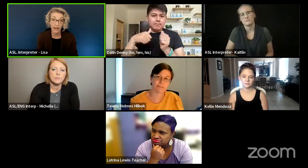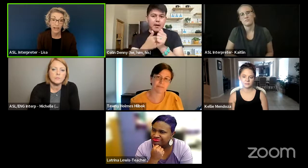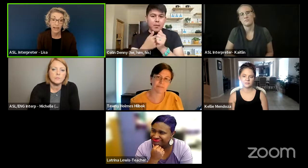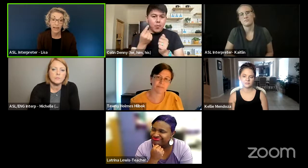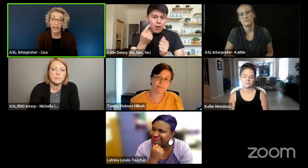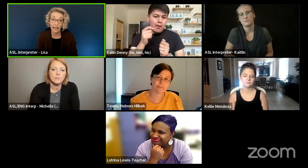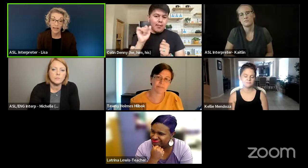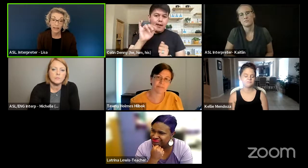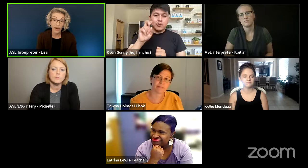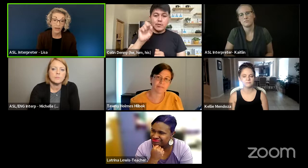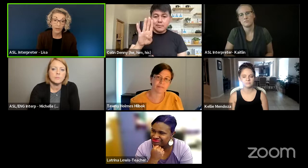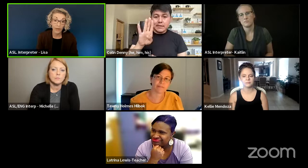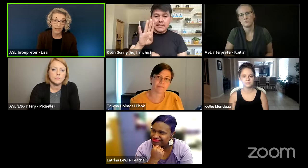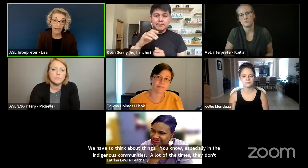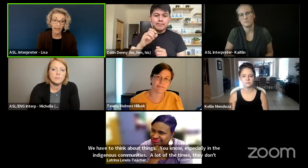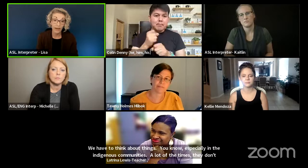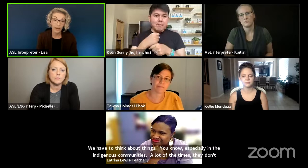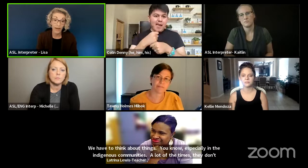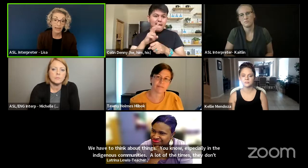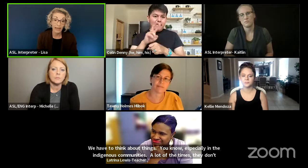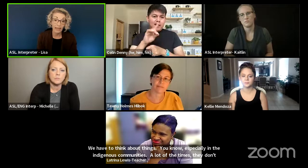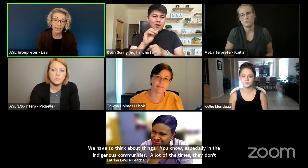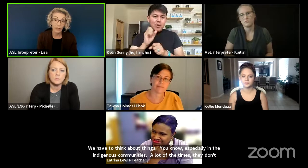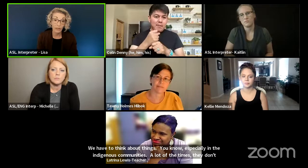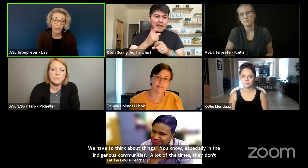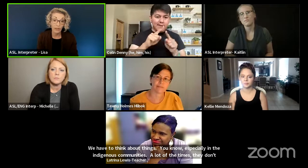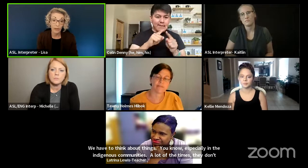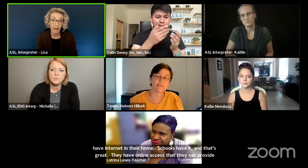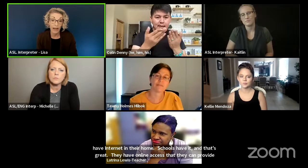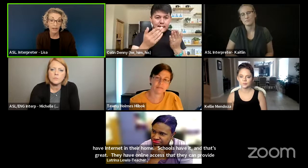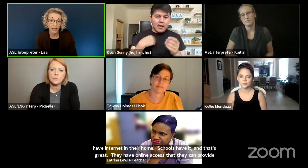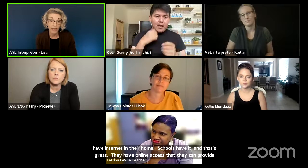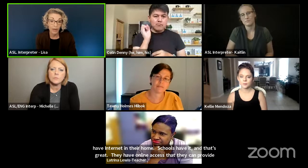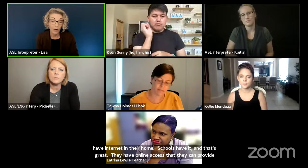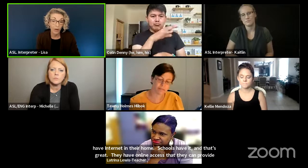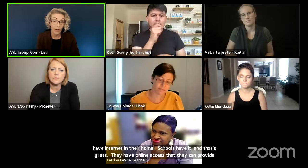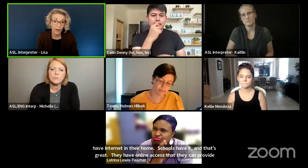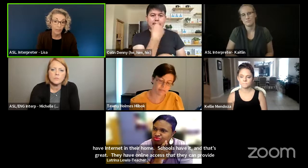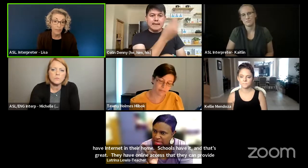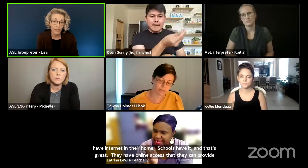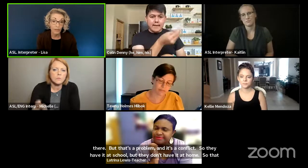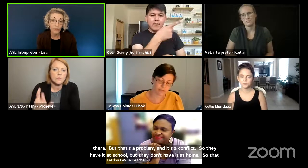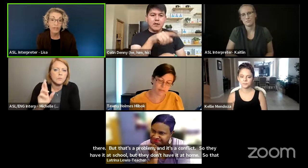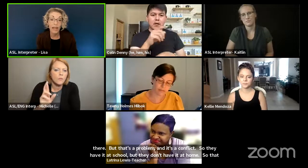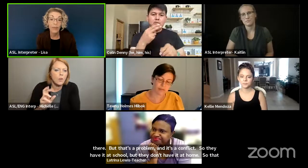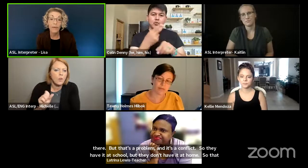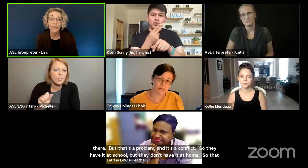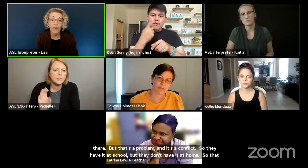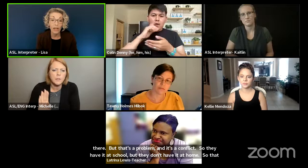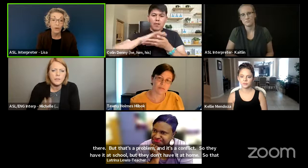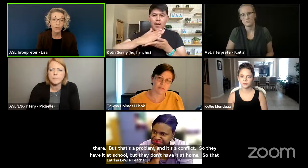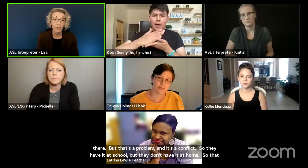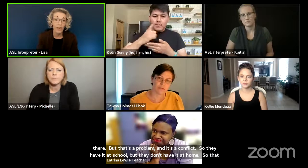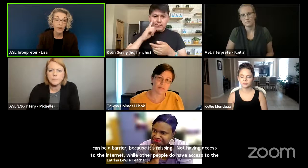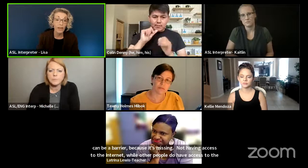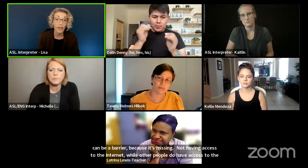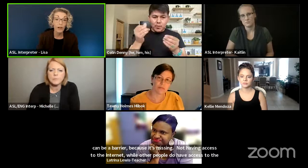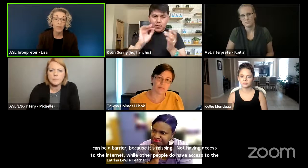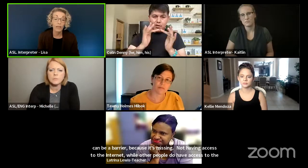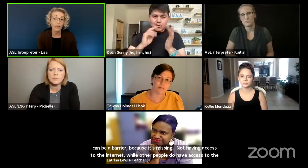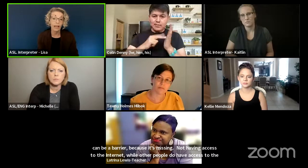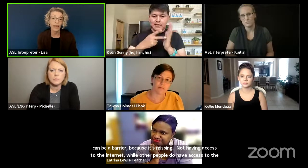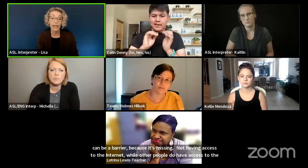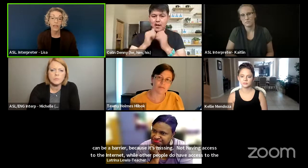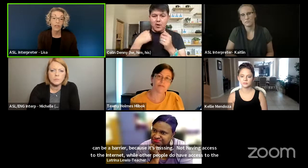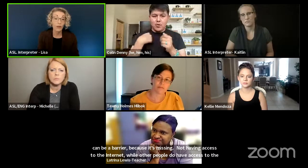to the internet. And that's another reason, right, is when you think about, you send them videos, we make